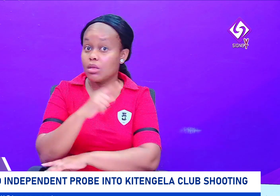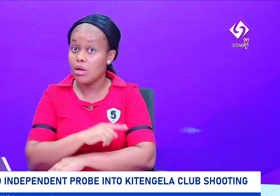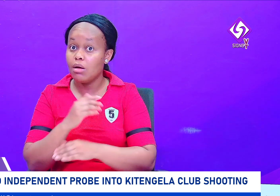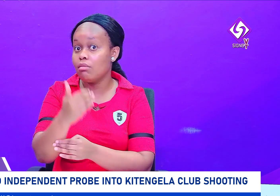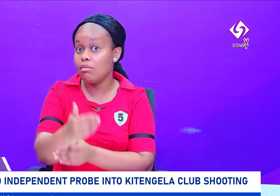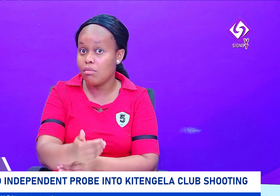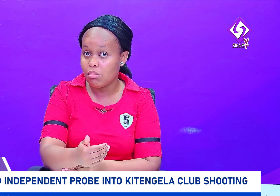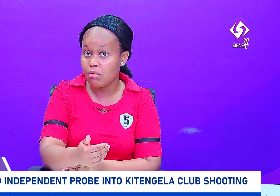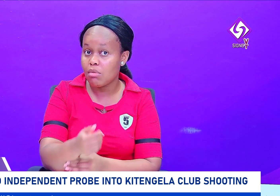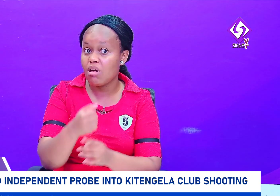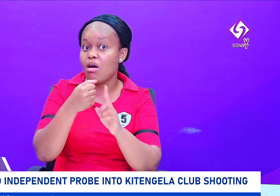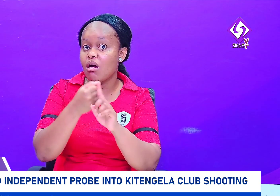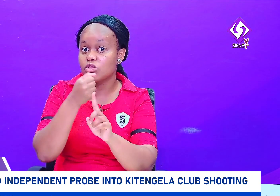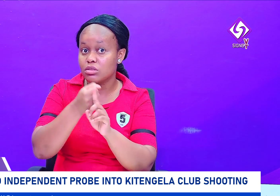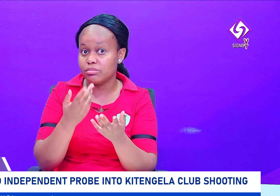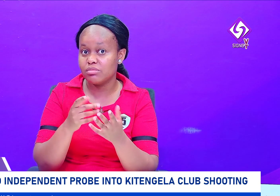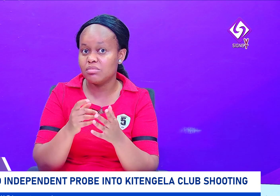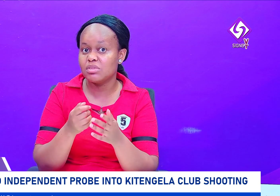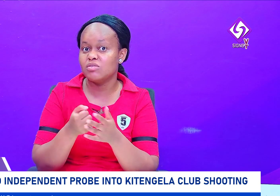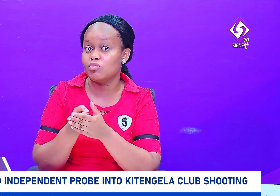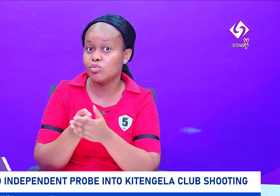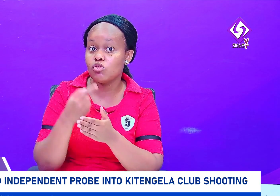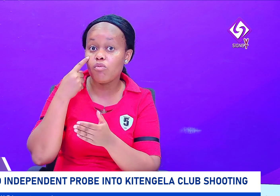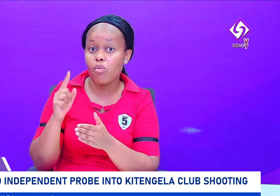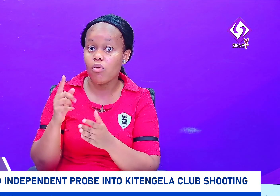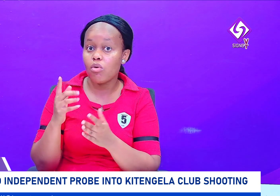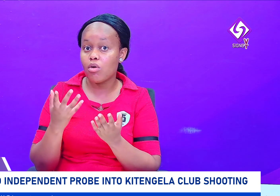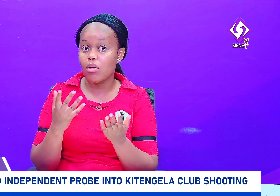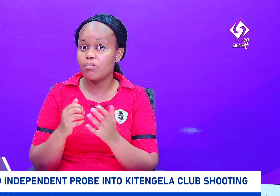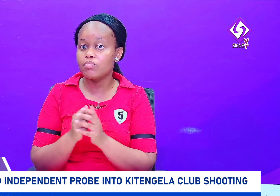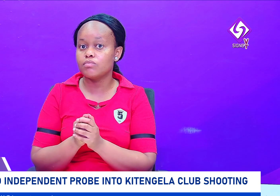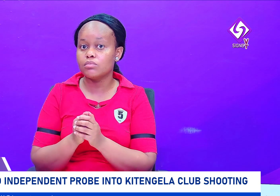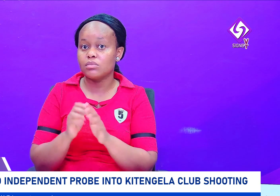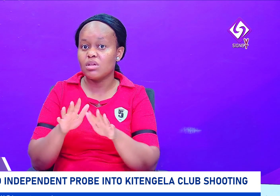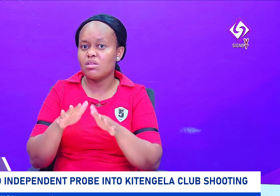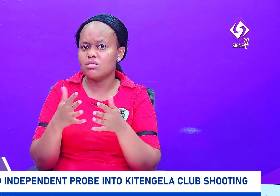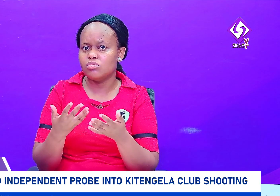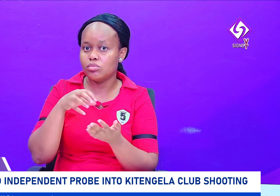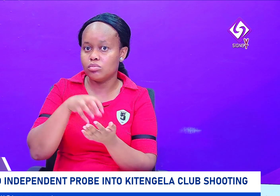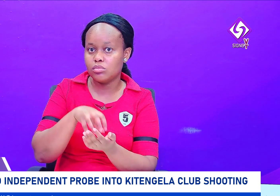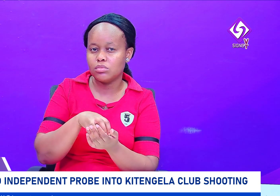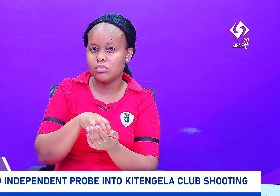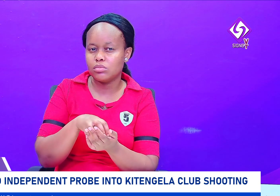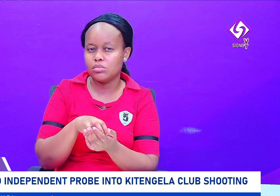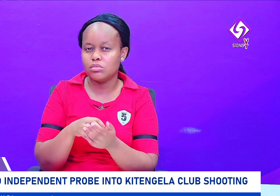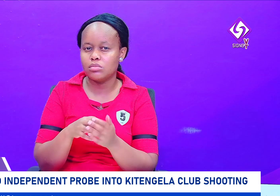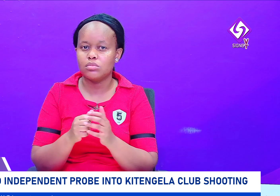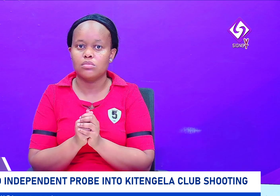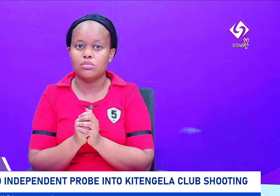after the attack, and are pushing for transparency in how these cases are being